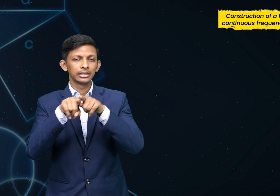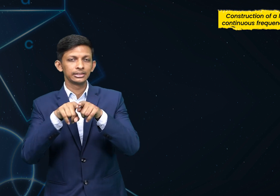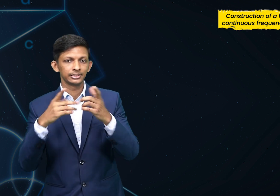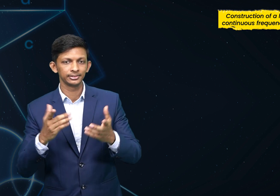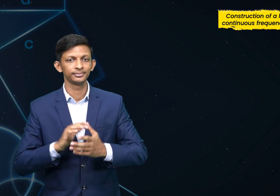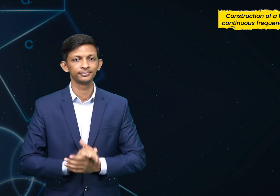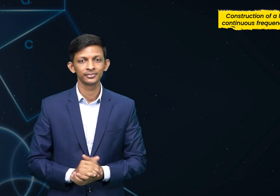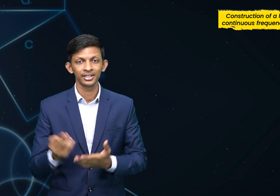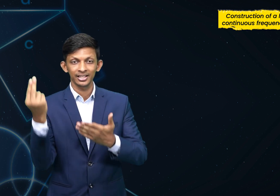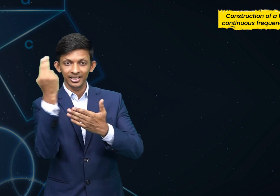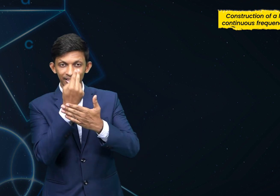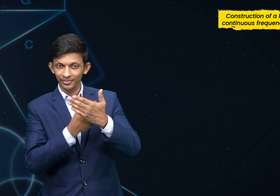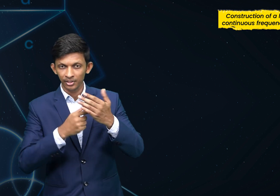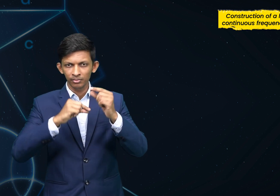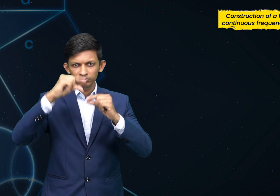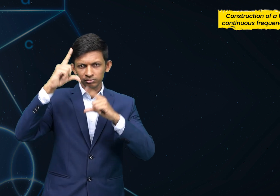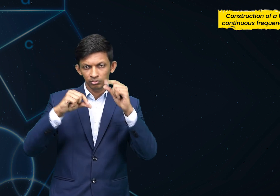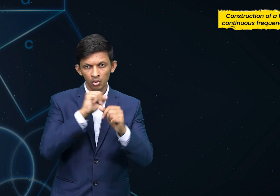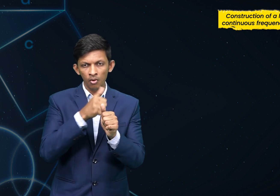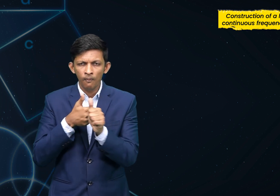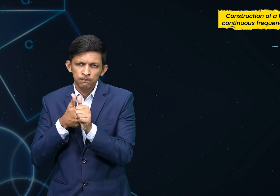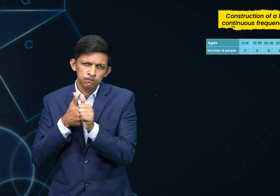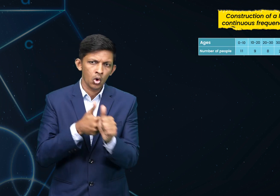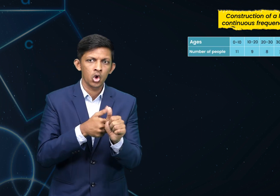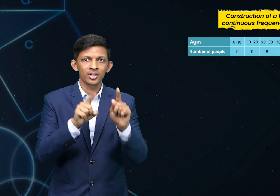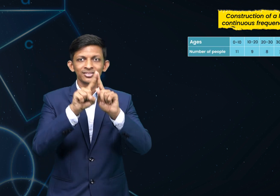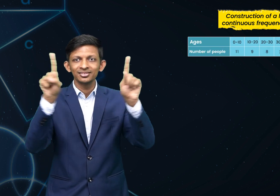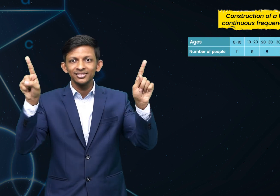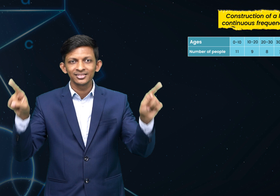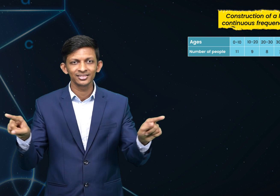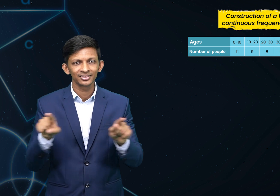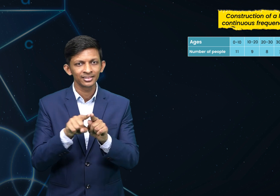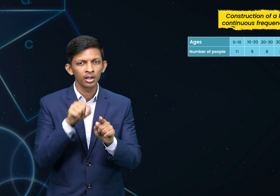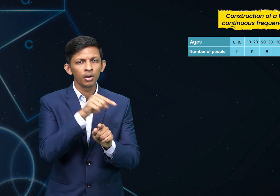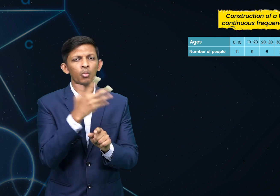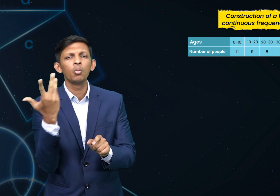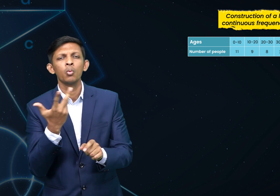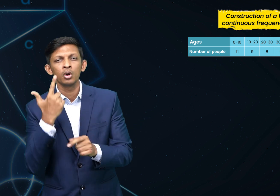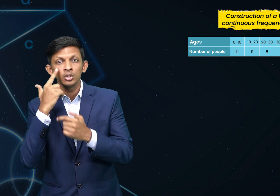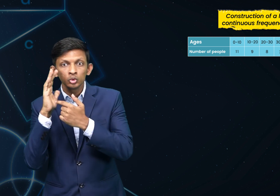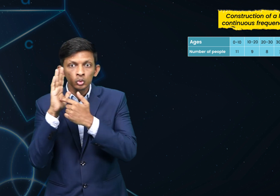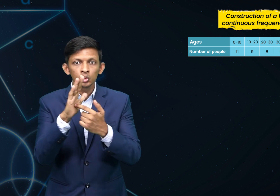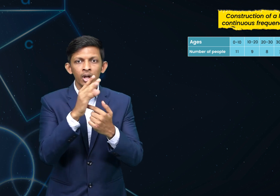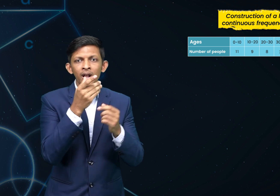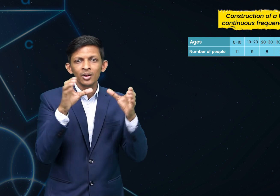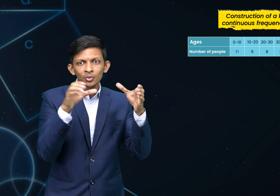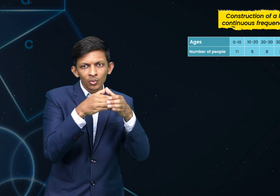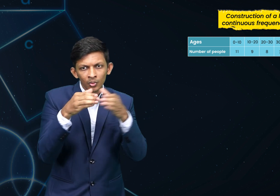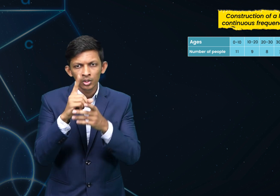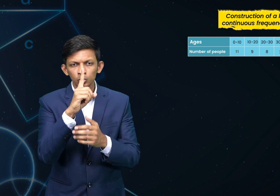Example. Draw a histogram for the following table which represents the age groups of 100 people